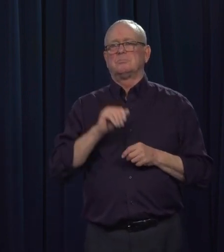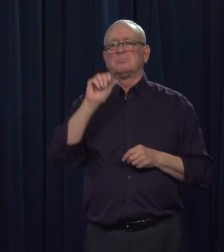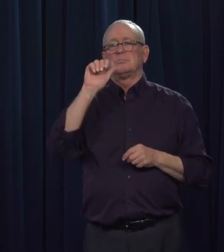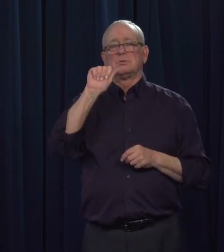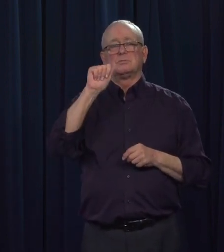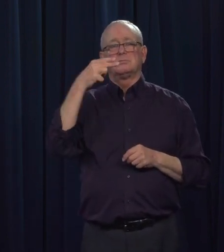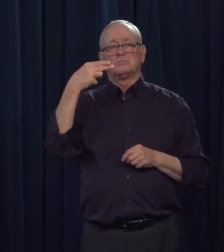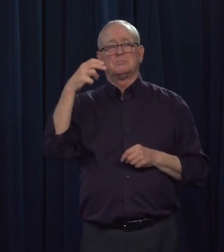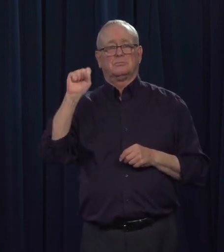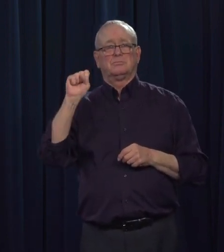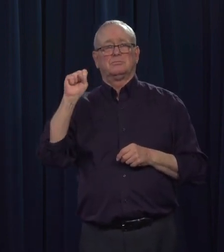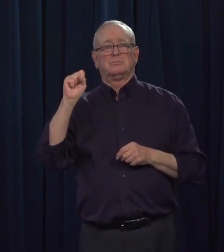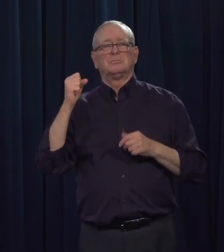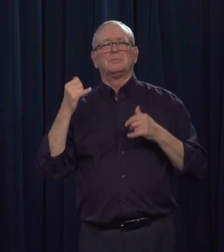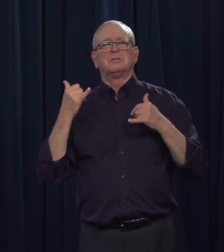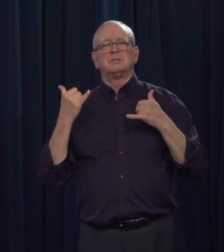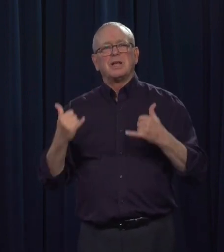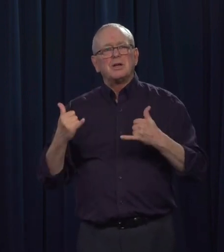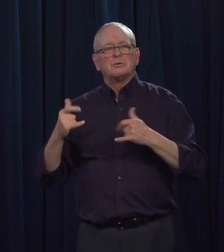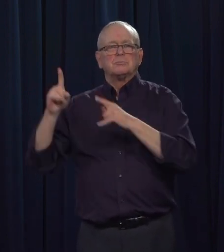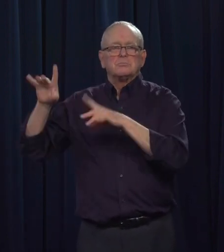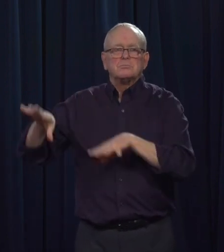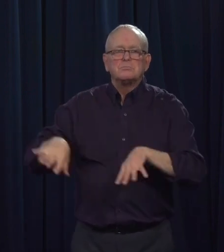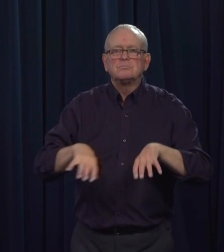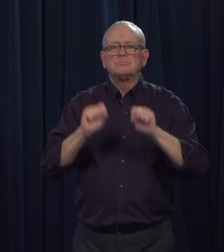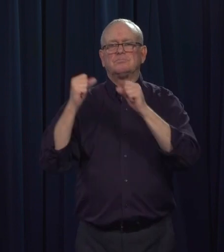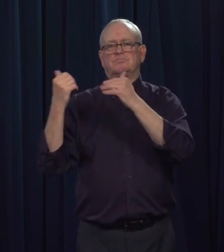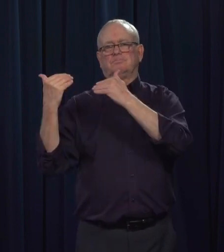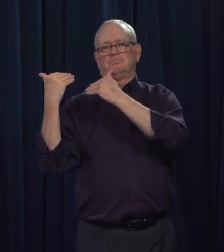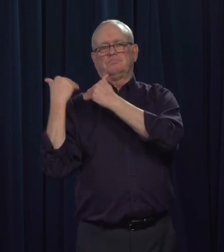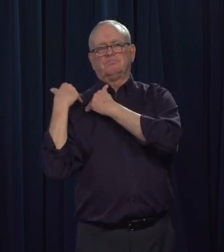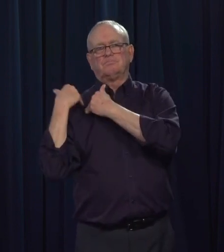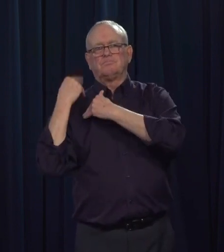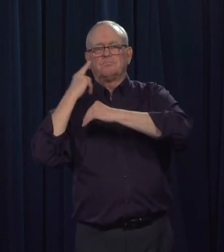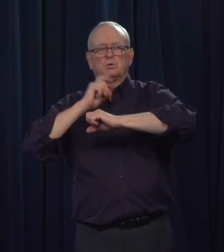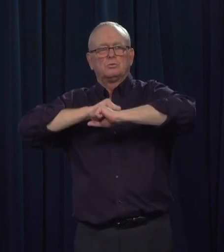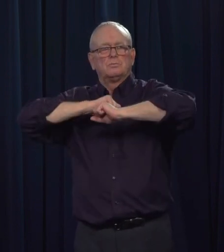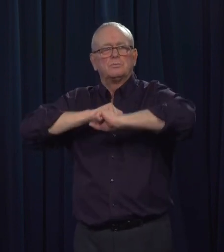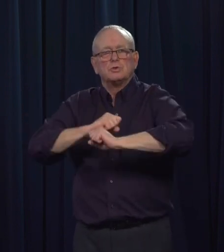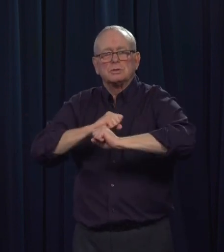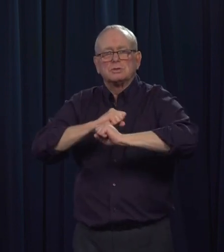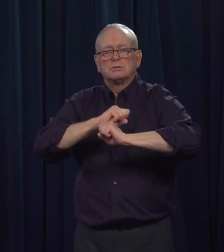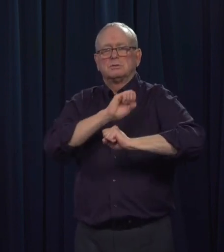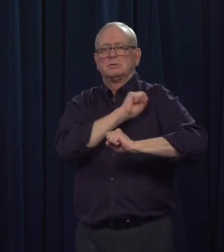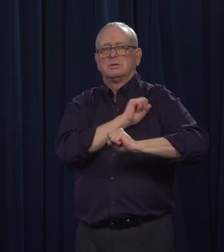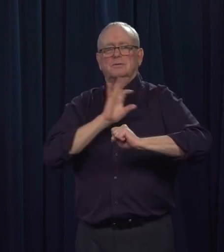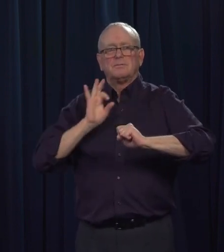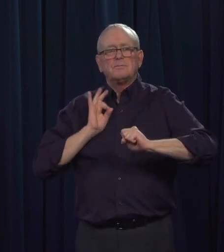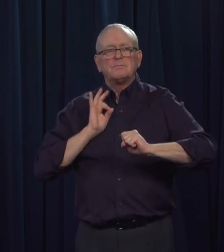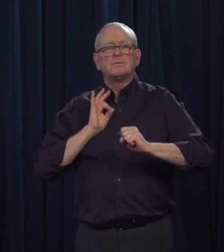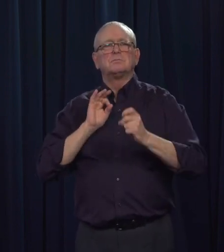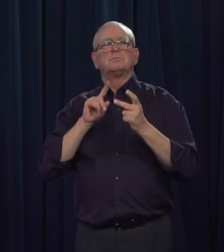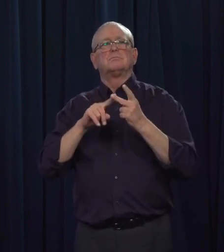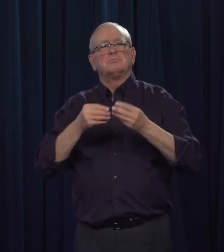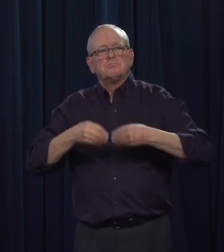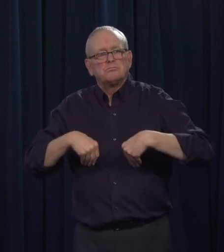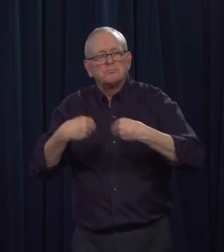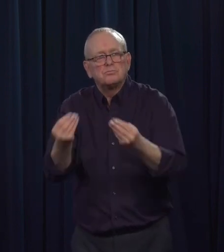hospitals, to protect our staff, and to ensure we are able to provide safe, timely care and treatment for